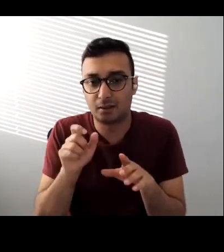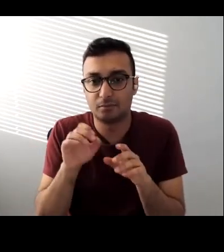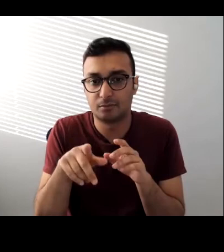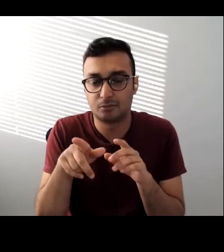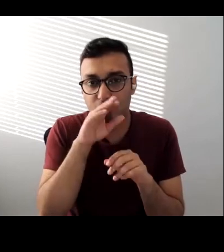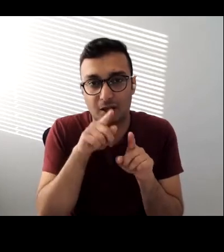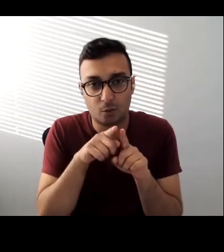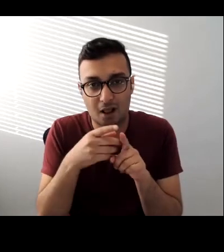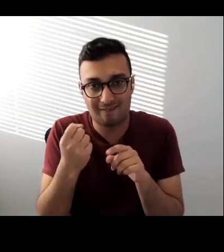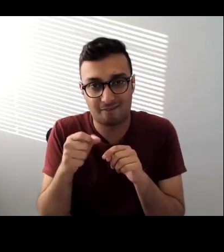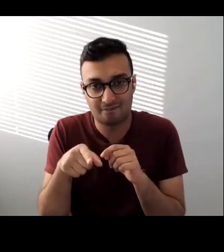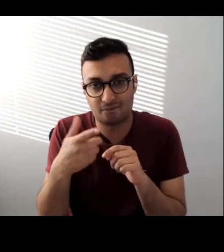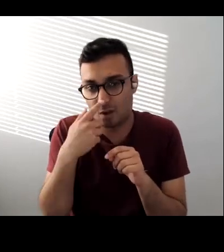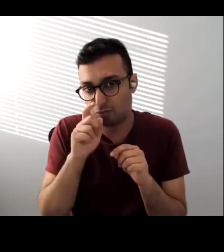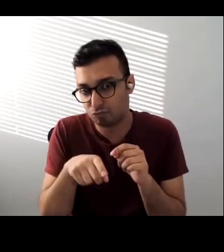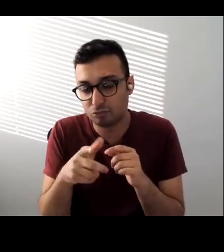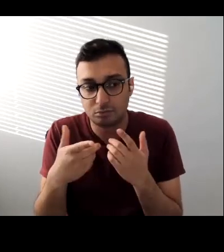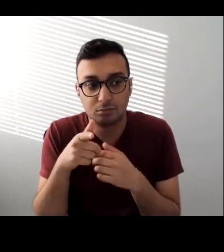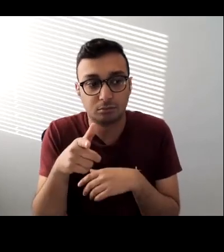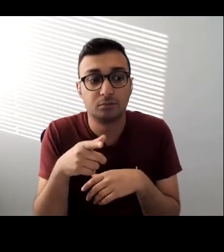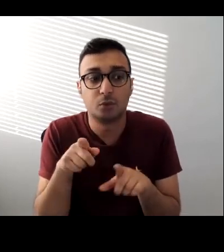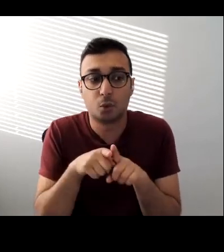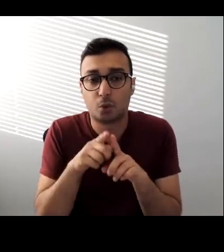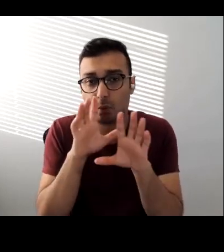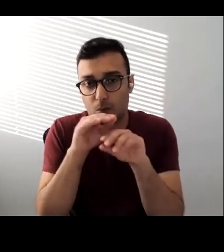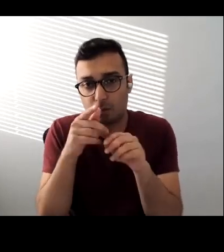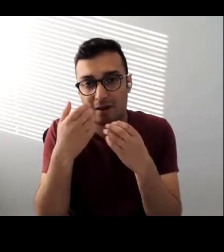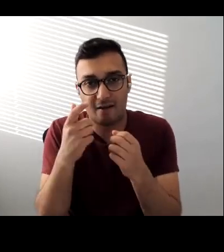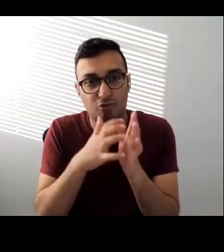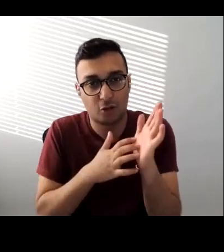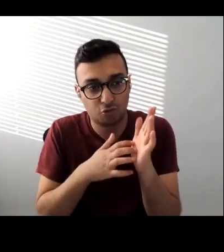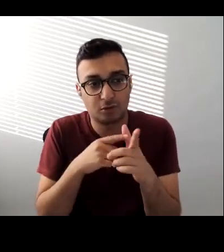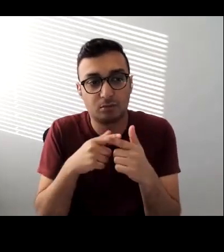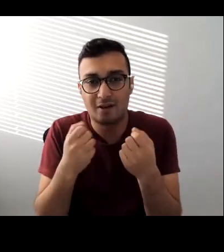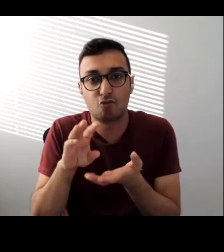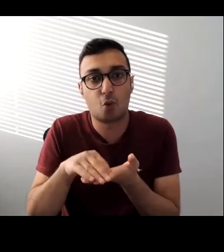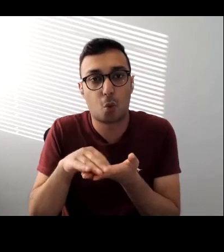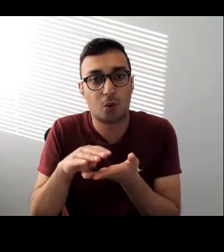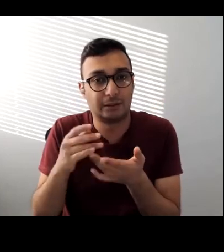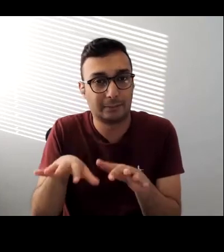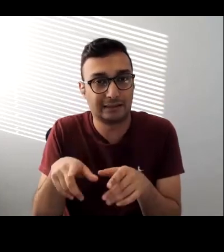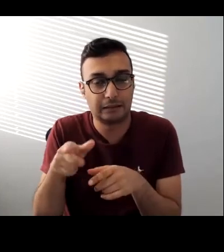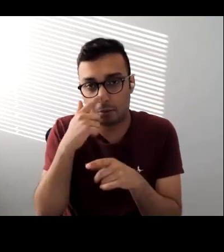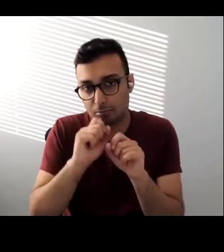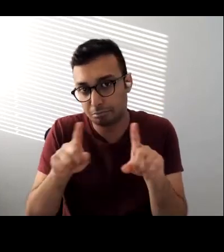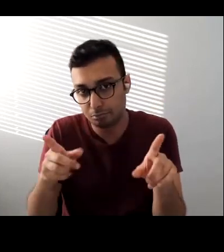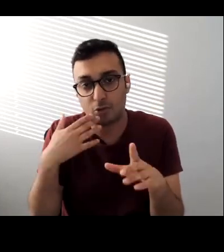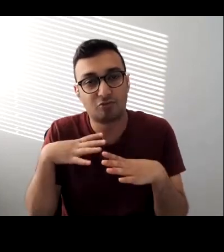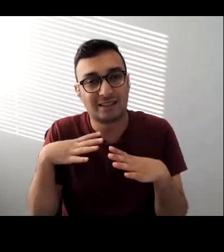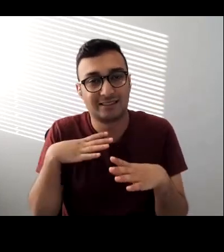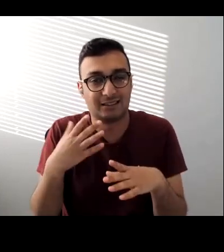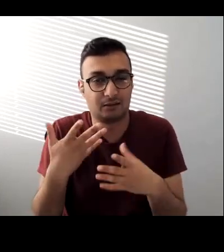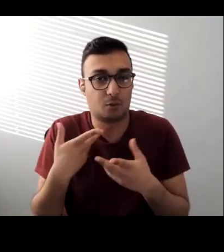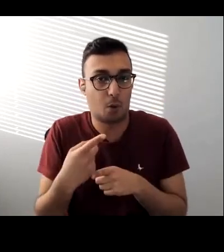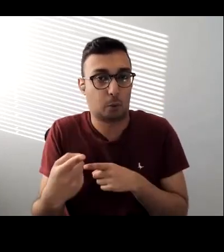towards the beginning, there'll be a transcript and also a recording available, which we'll email to you all as soon as that's ready. So do